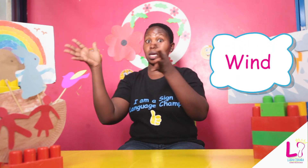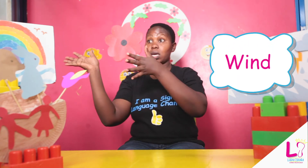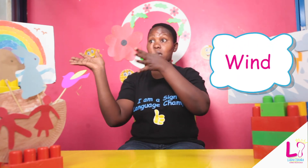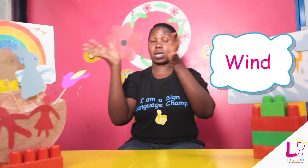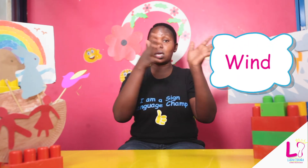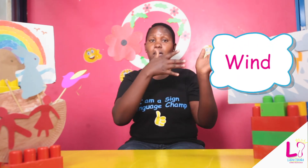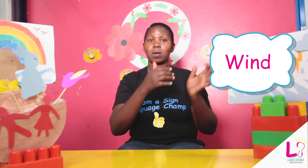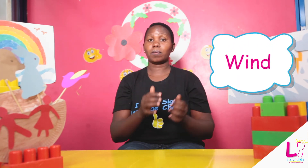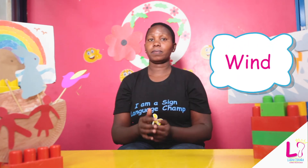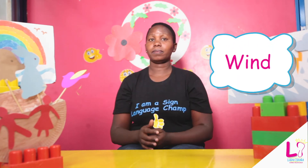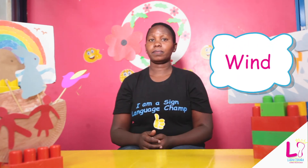Wind,